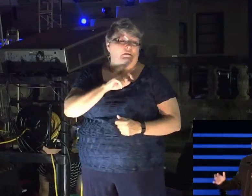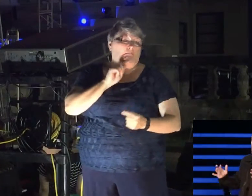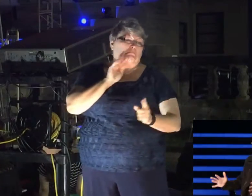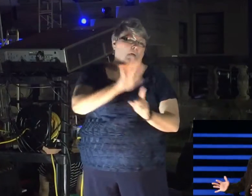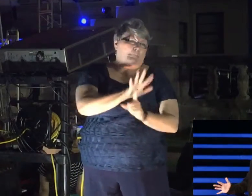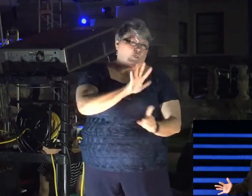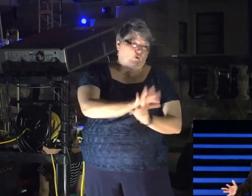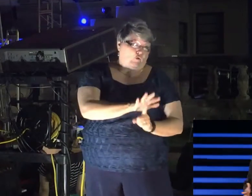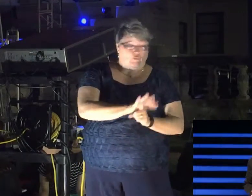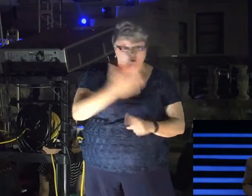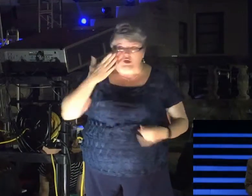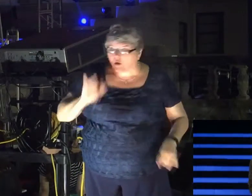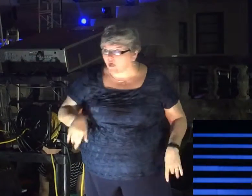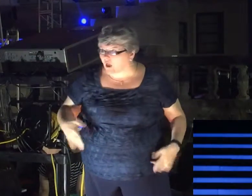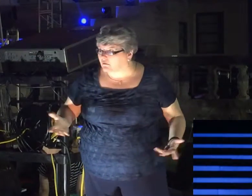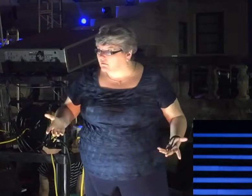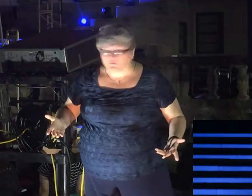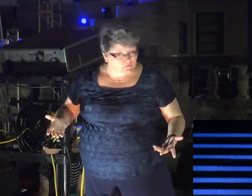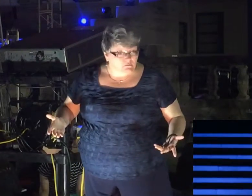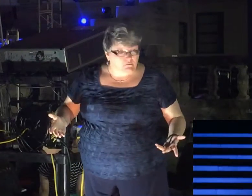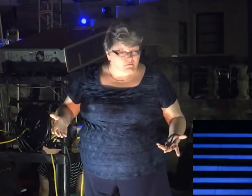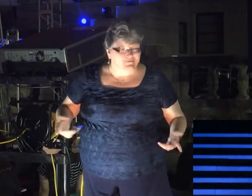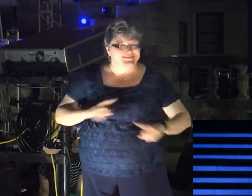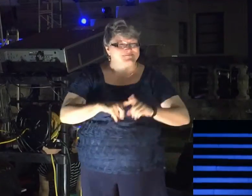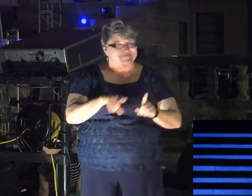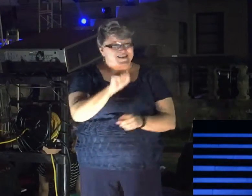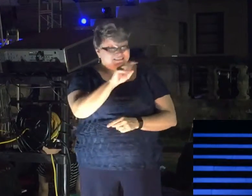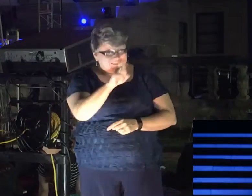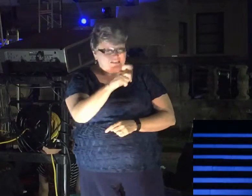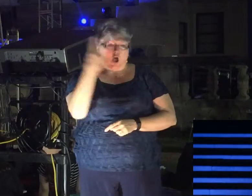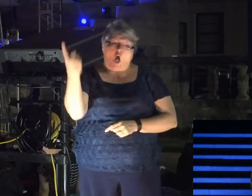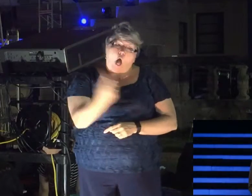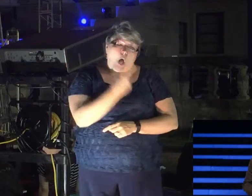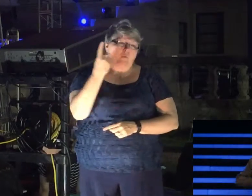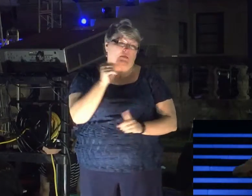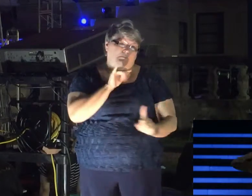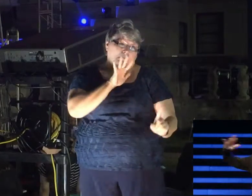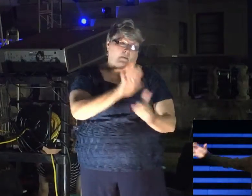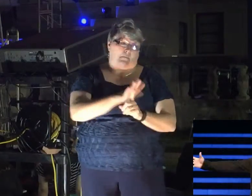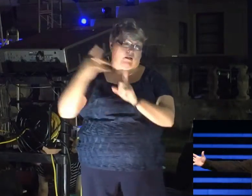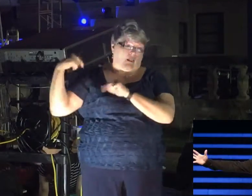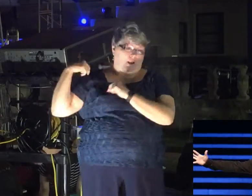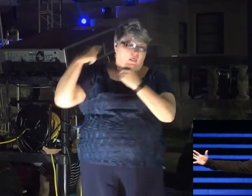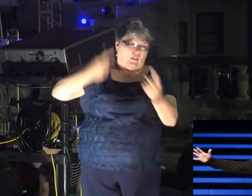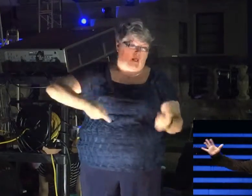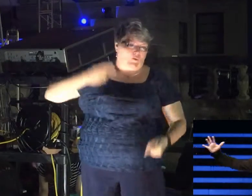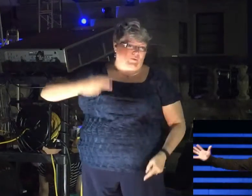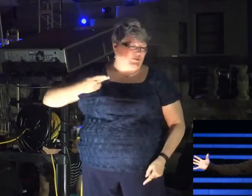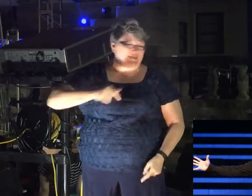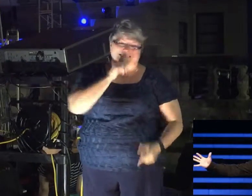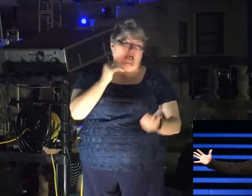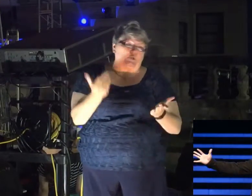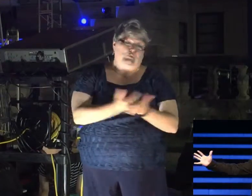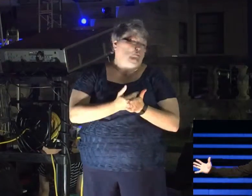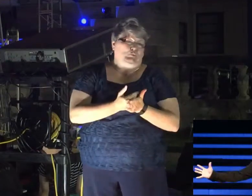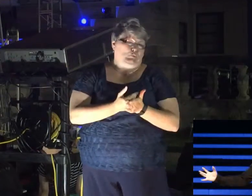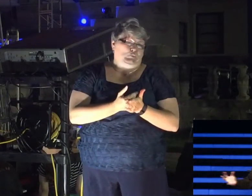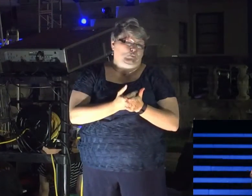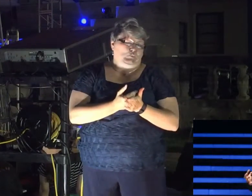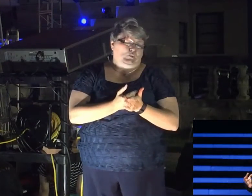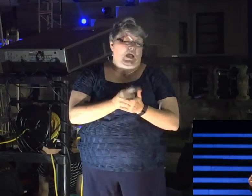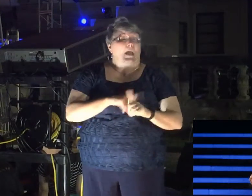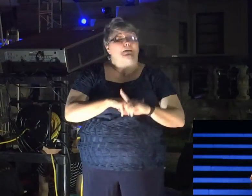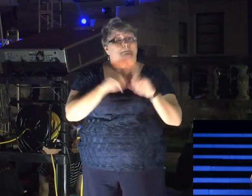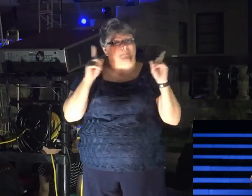is popular, if you didn't know that. But sex has always been popular throughout history, so that's not